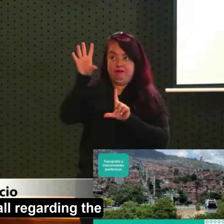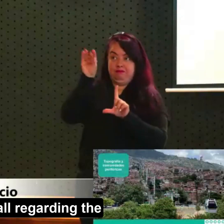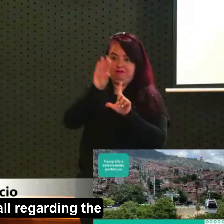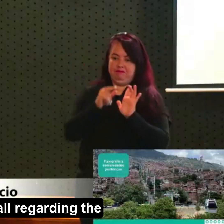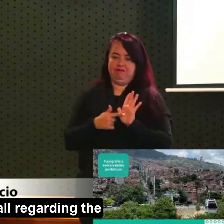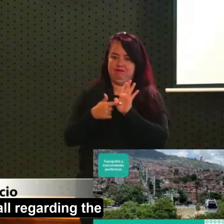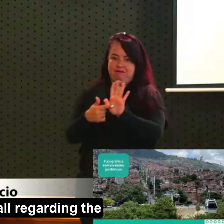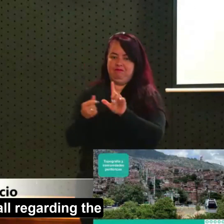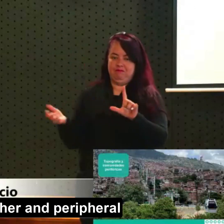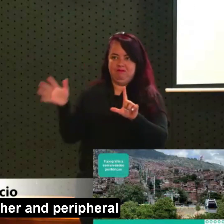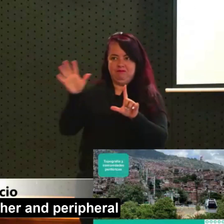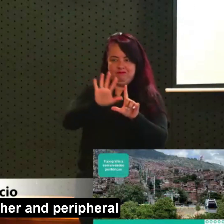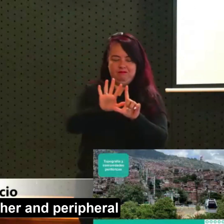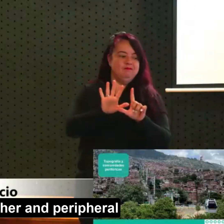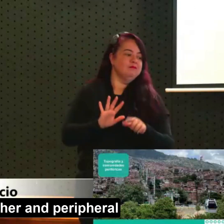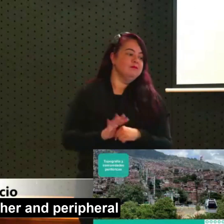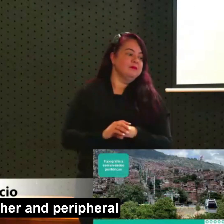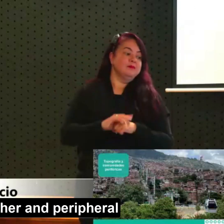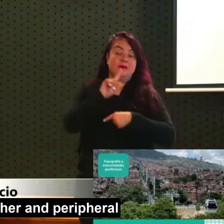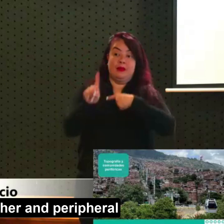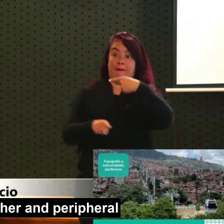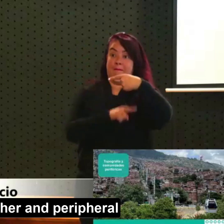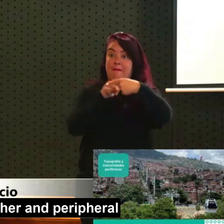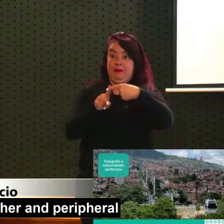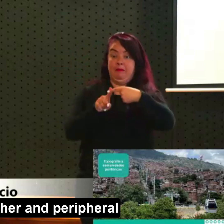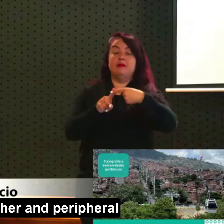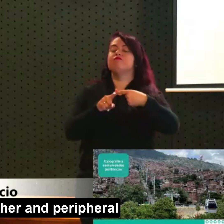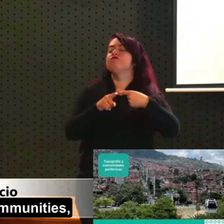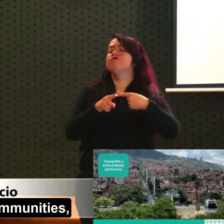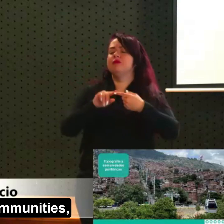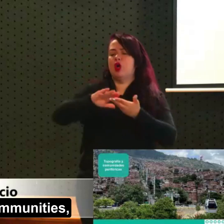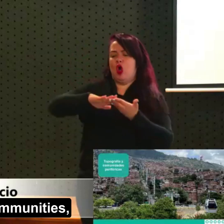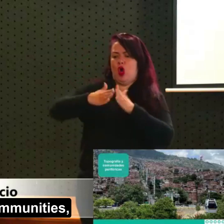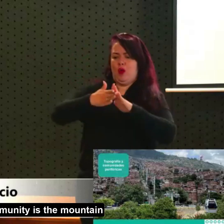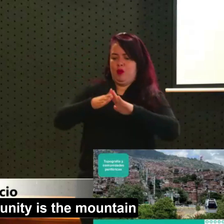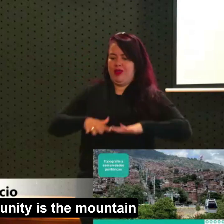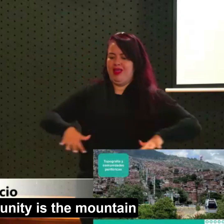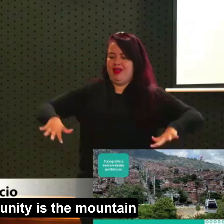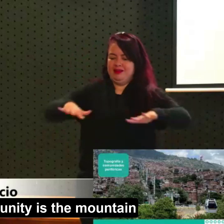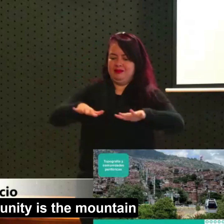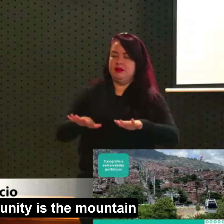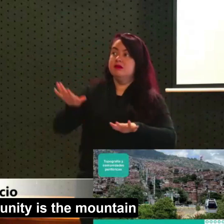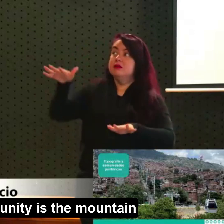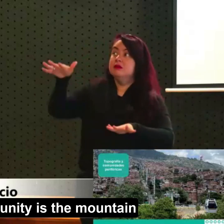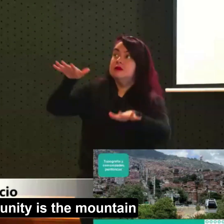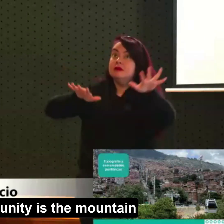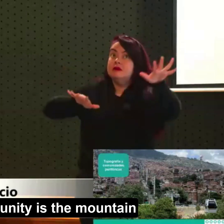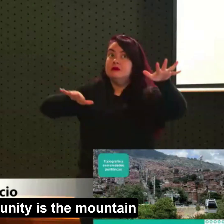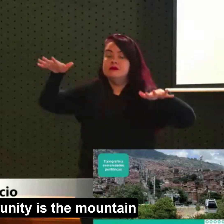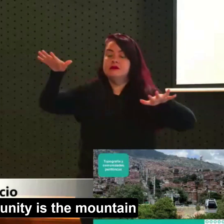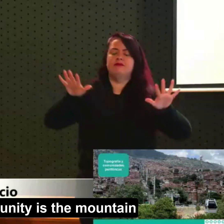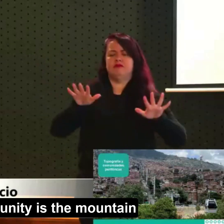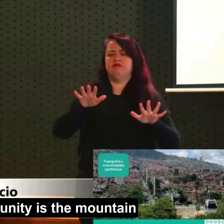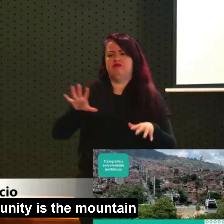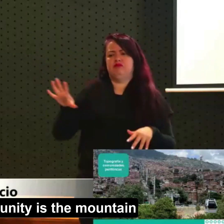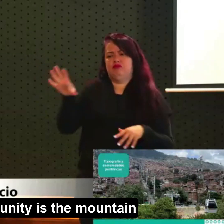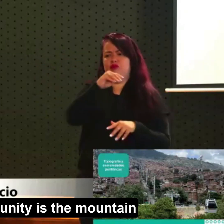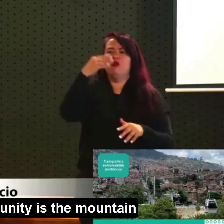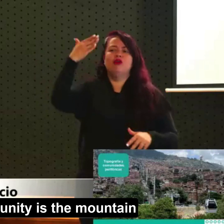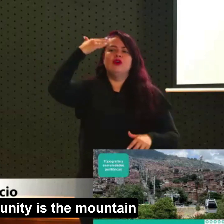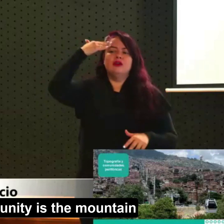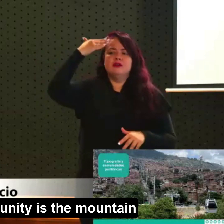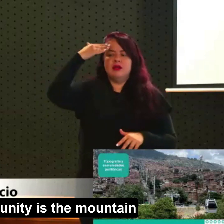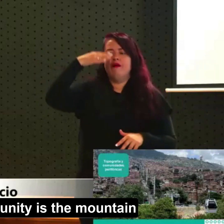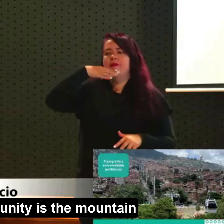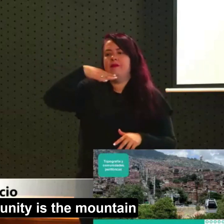So first of all, regarding the topography and peripheral communities, we know that Medellín is a city